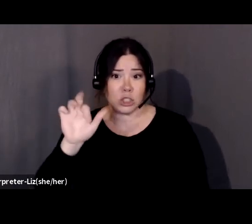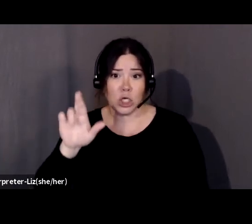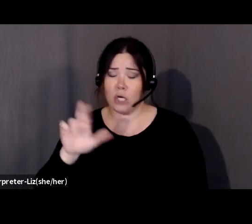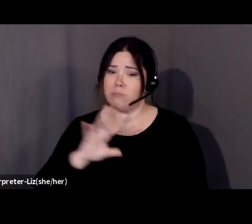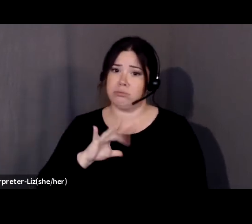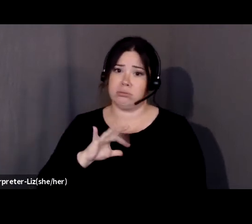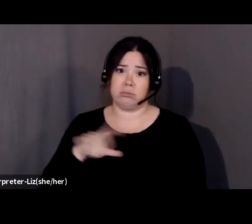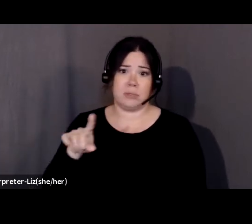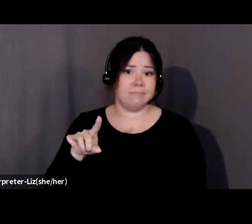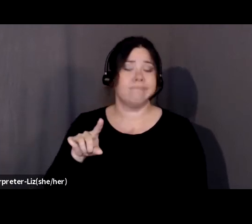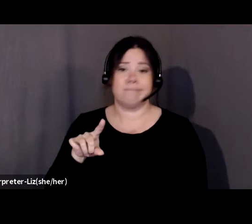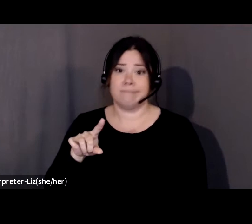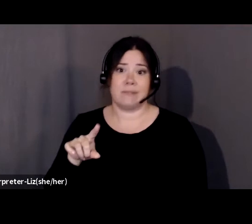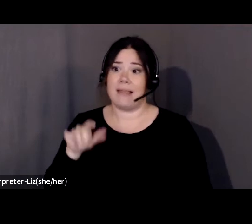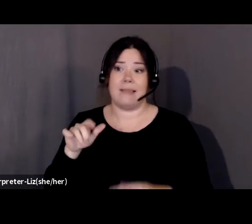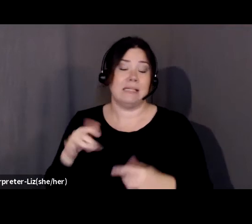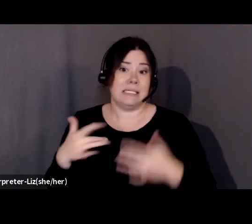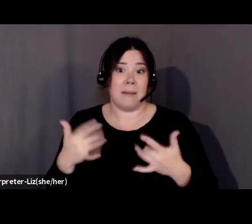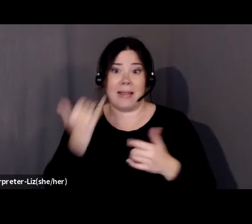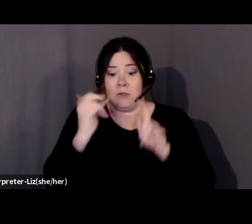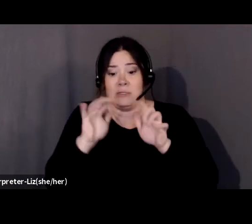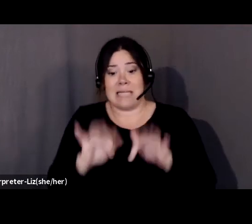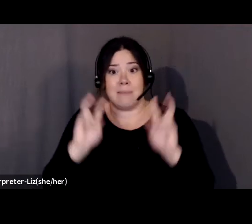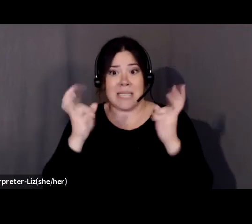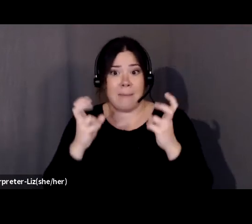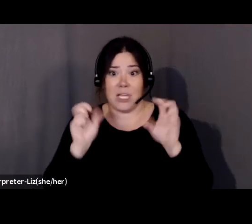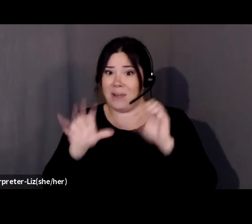and typing in a topic and looking on what you find.